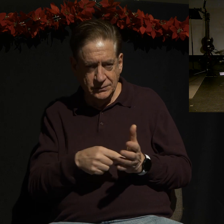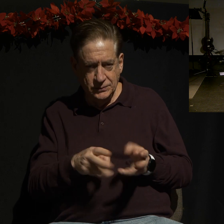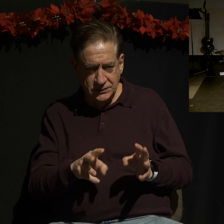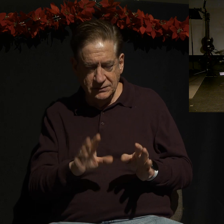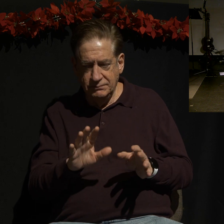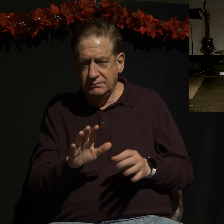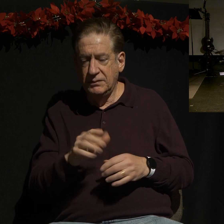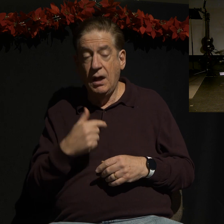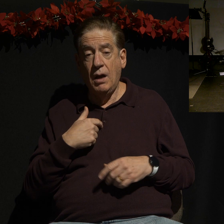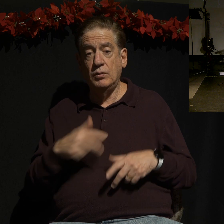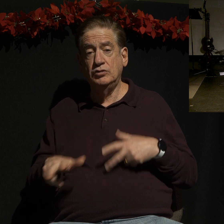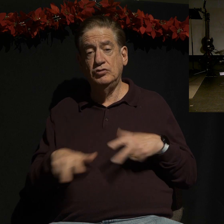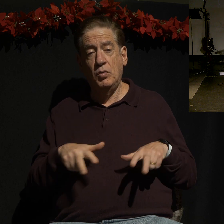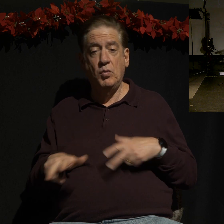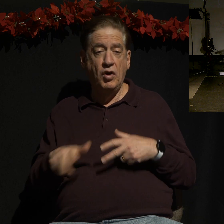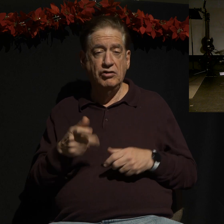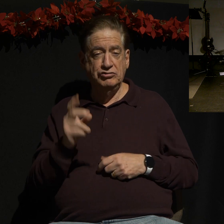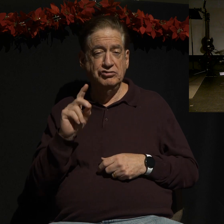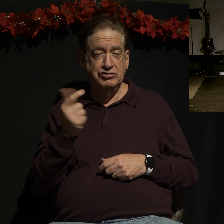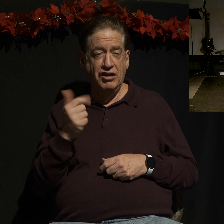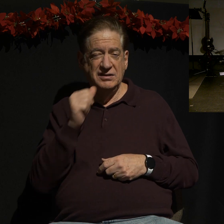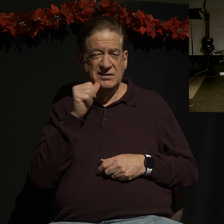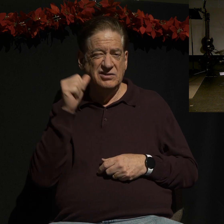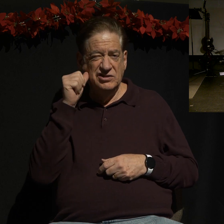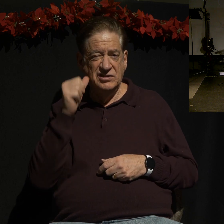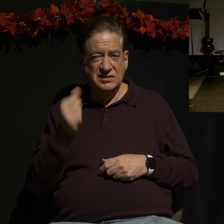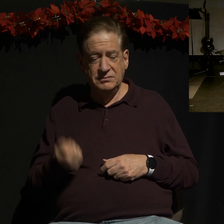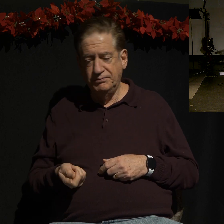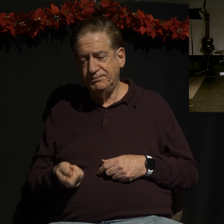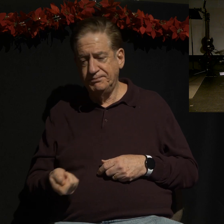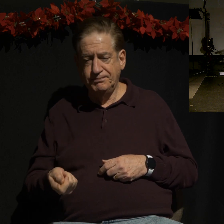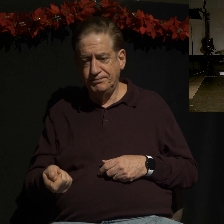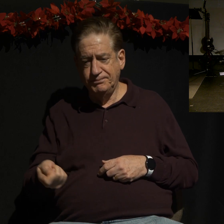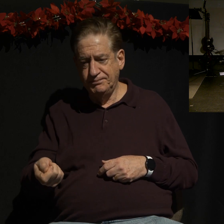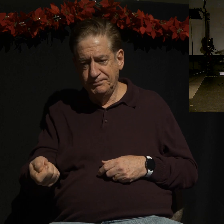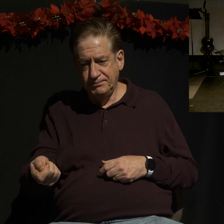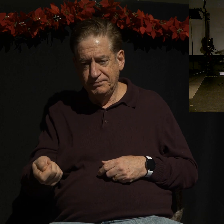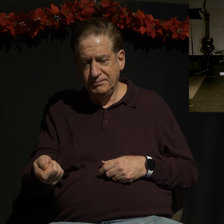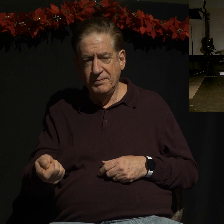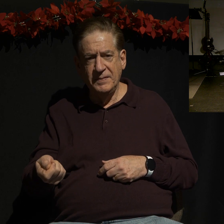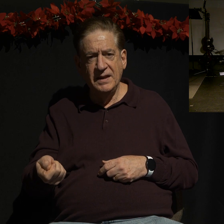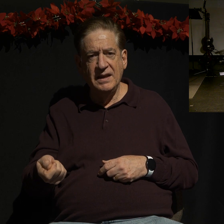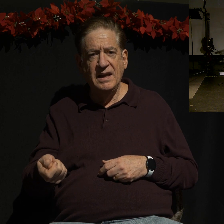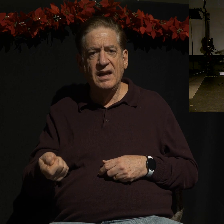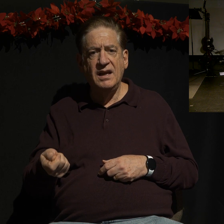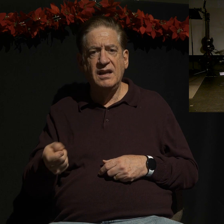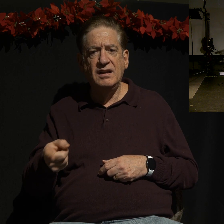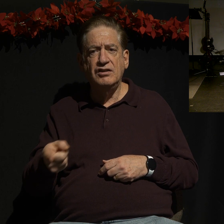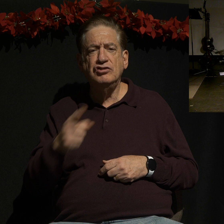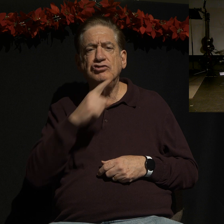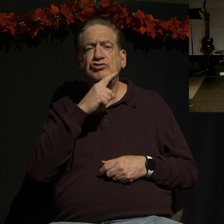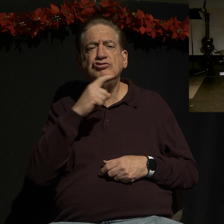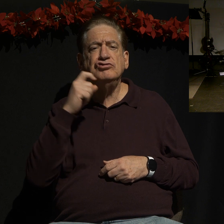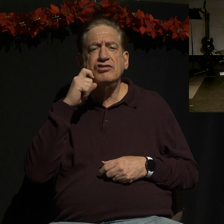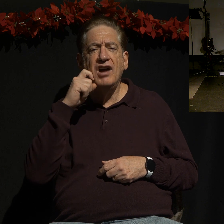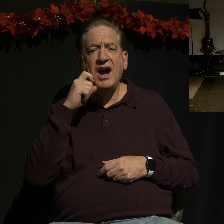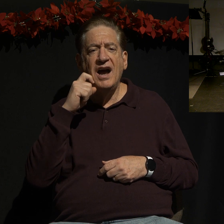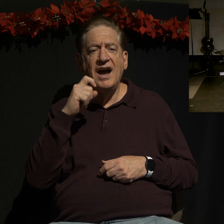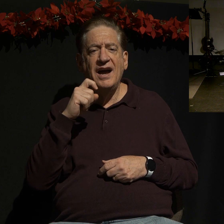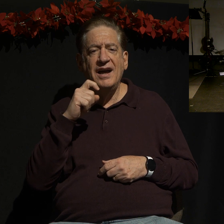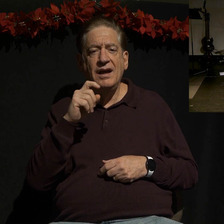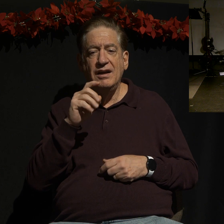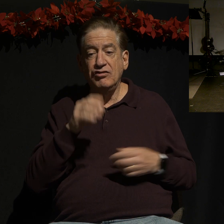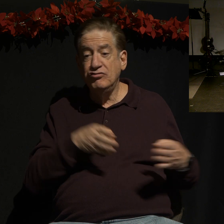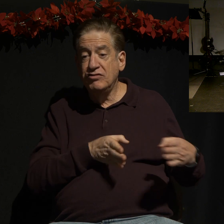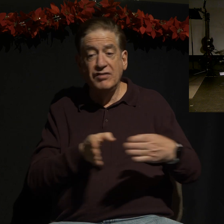I was walking the dogs yesterday, and there's a dry creek bed that I take them to